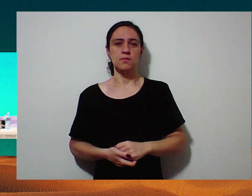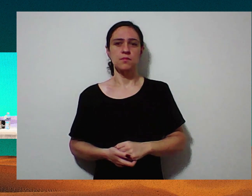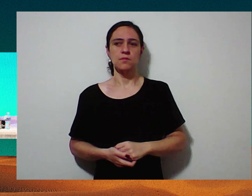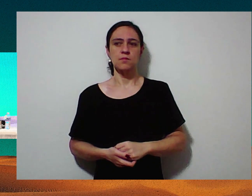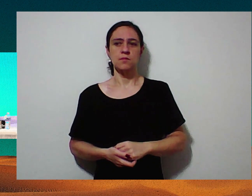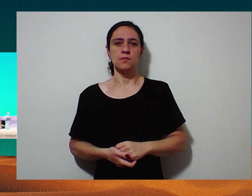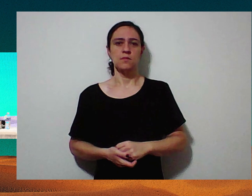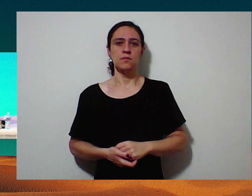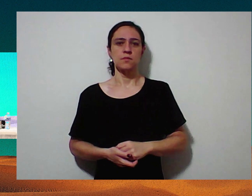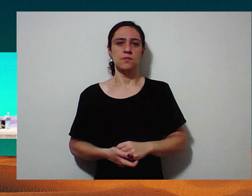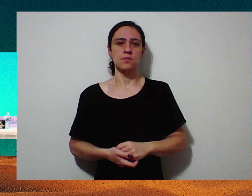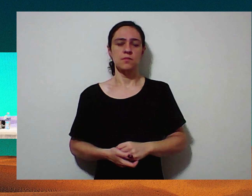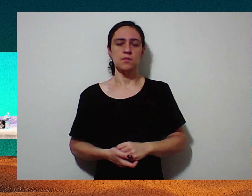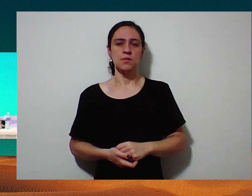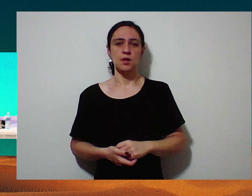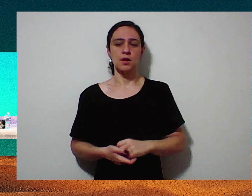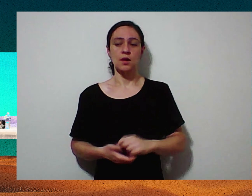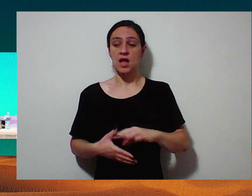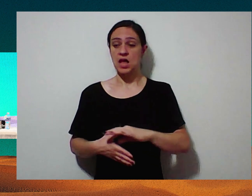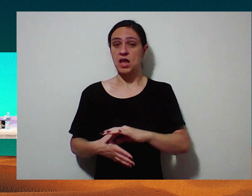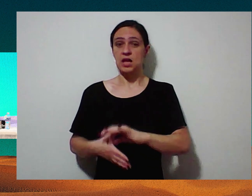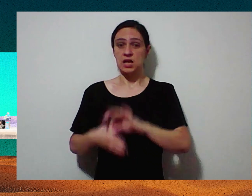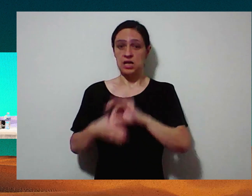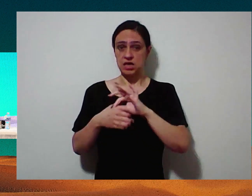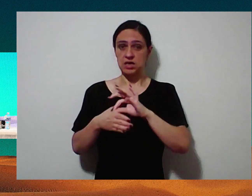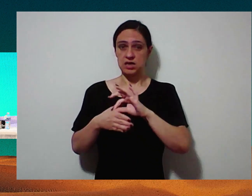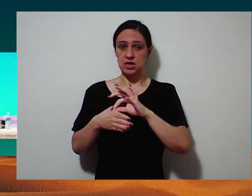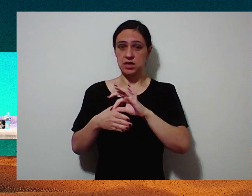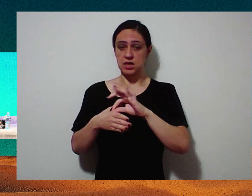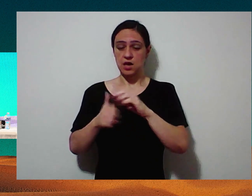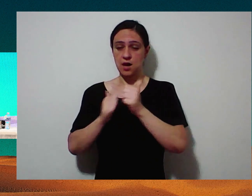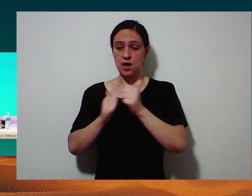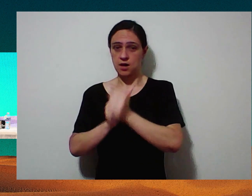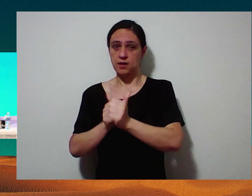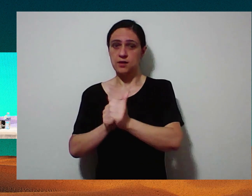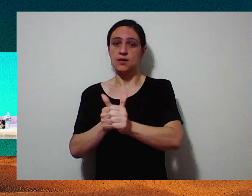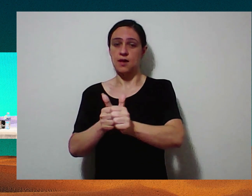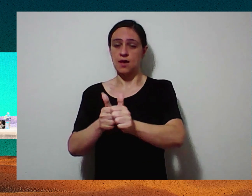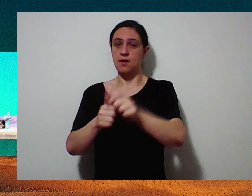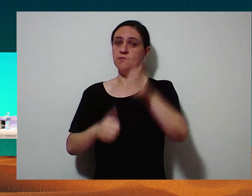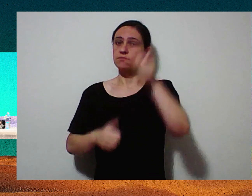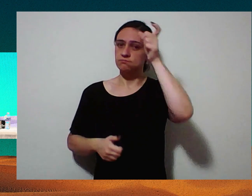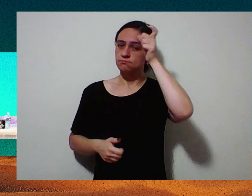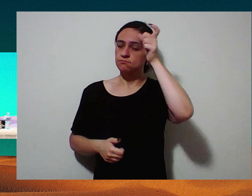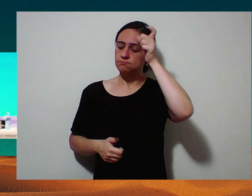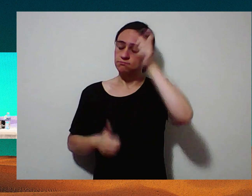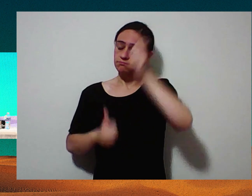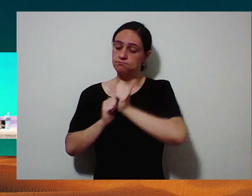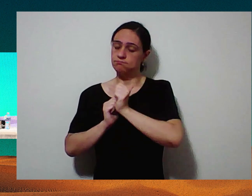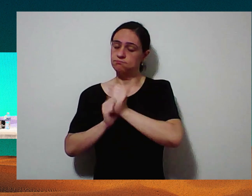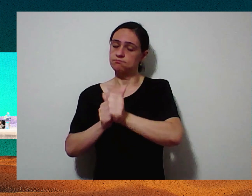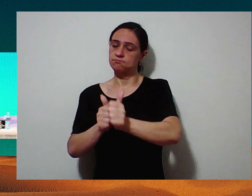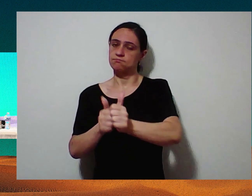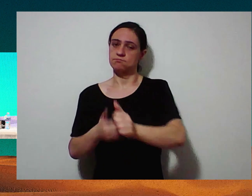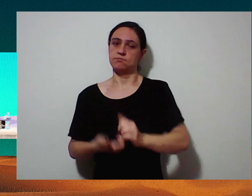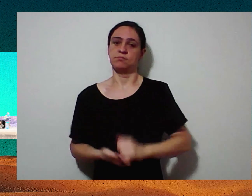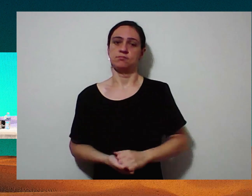os líderes de Satanás. These principalities and powers, these authorities, they are the captains of Satan. Contra